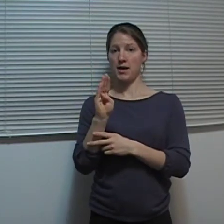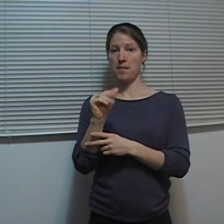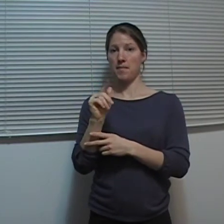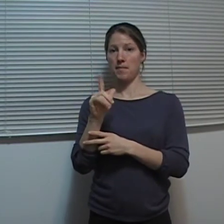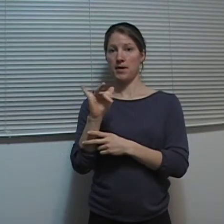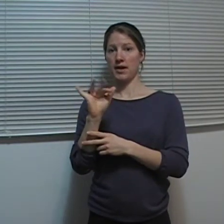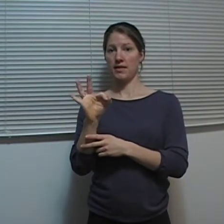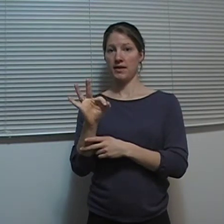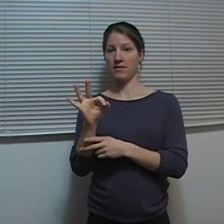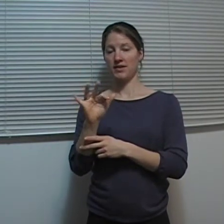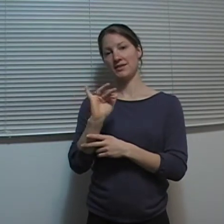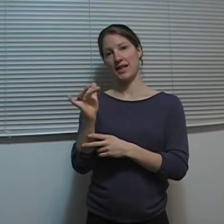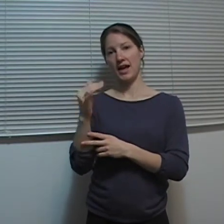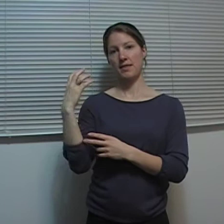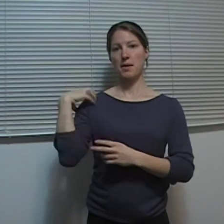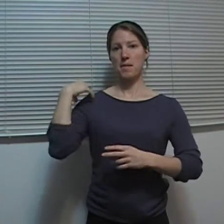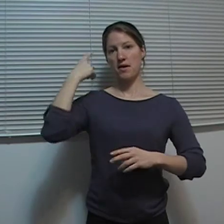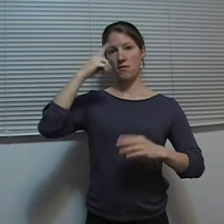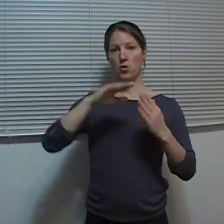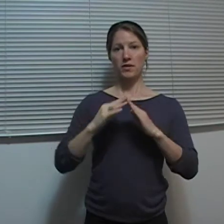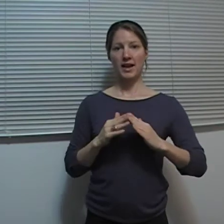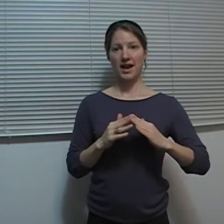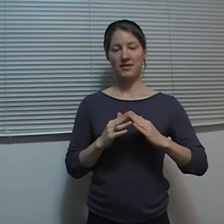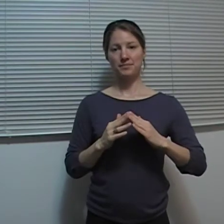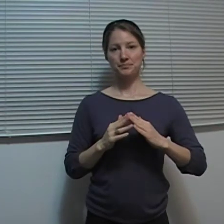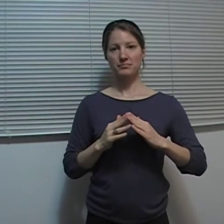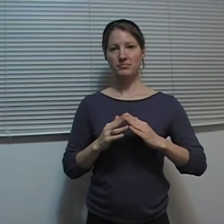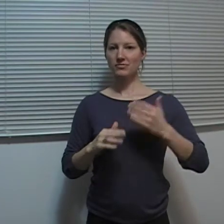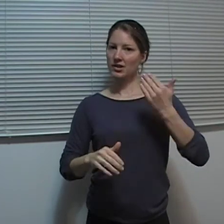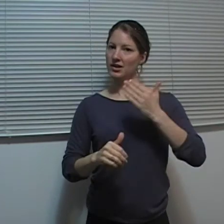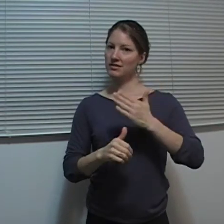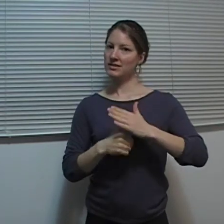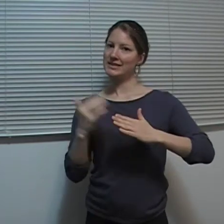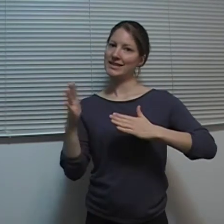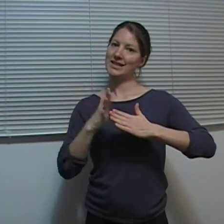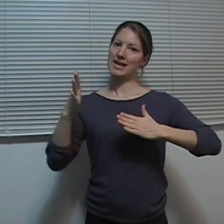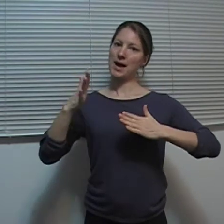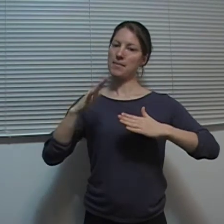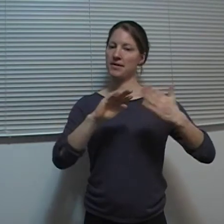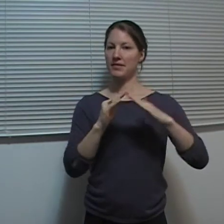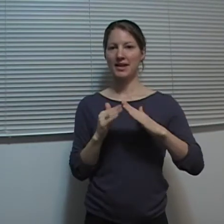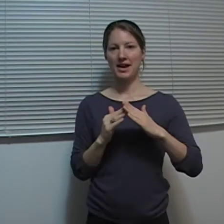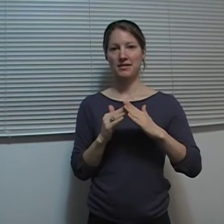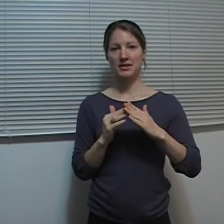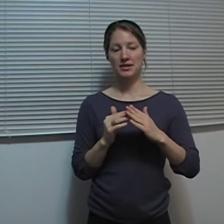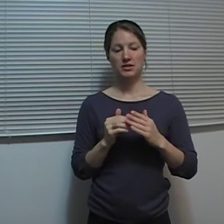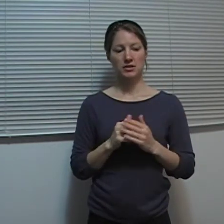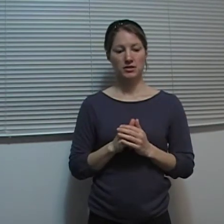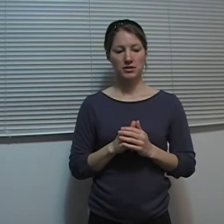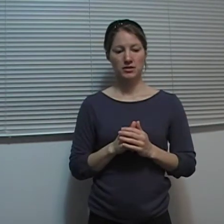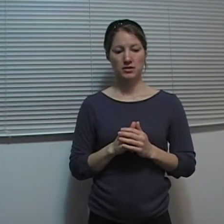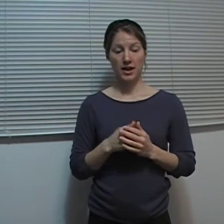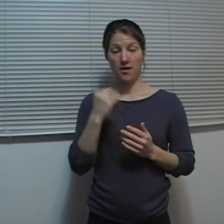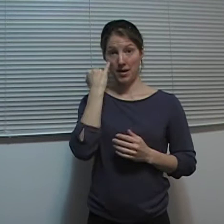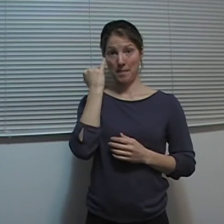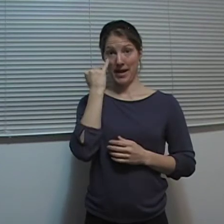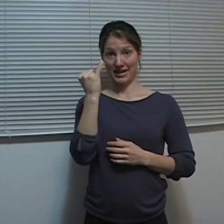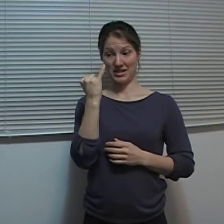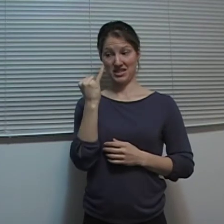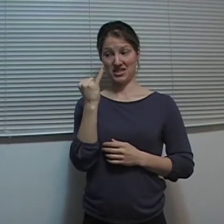couldn't get any higher. John had worked his way up until he was mayor of Stratford-on-Avon. Imagine being the son of the mayor.